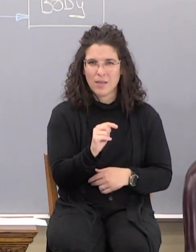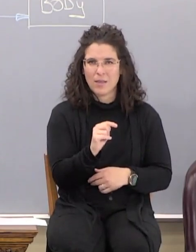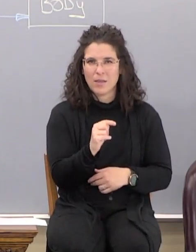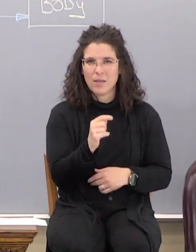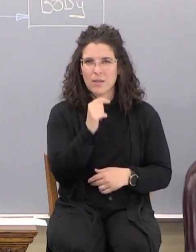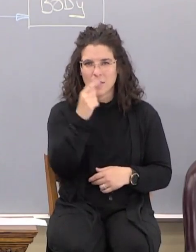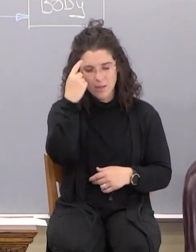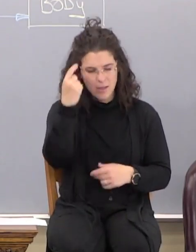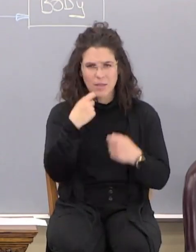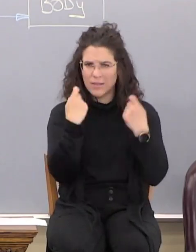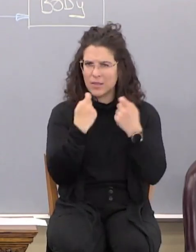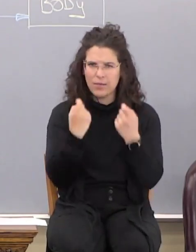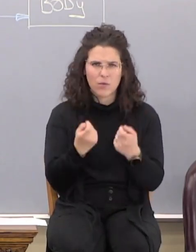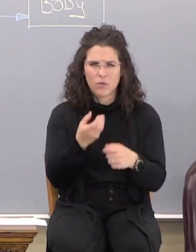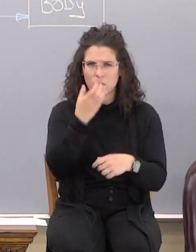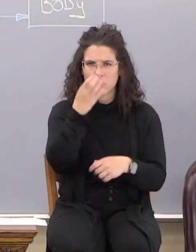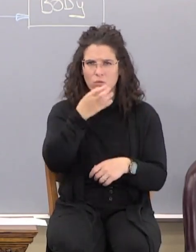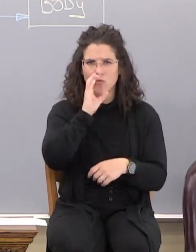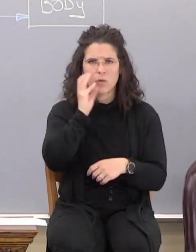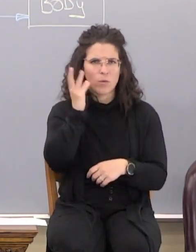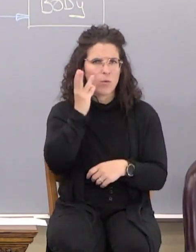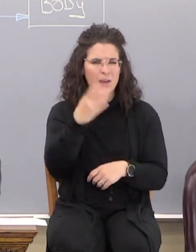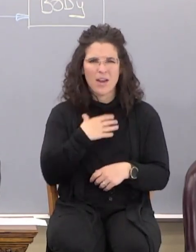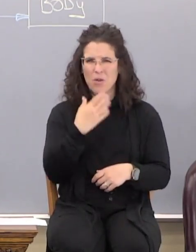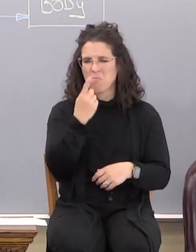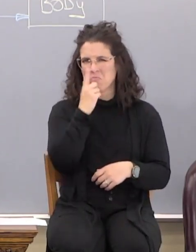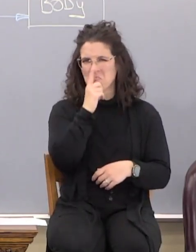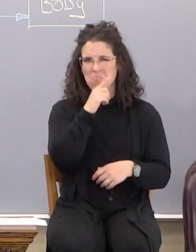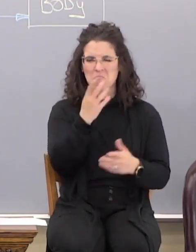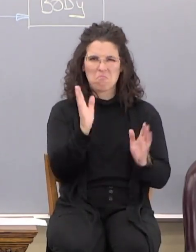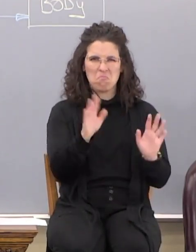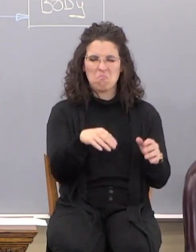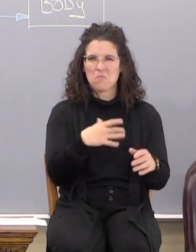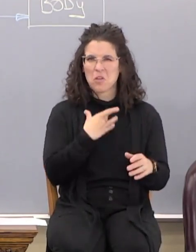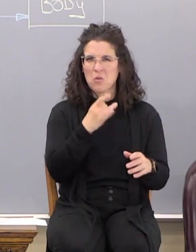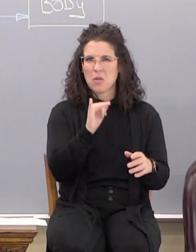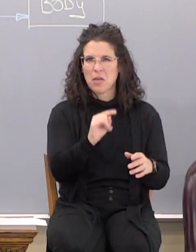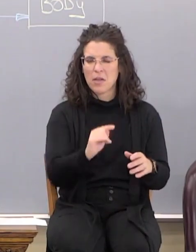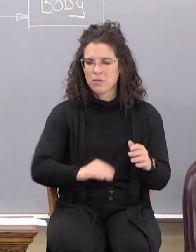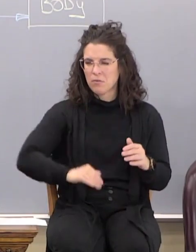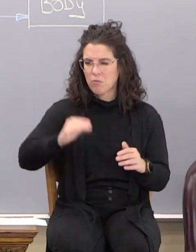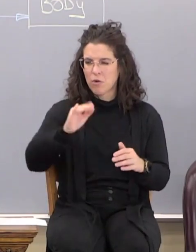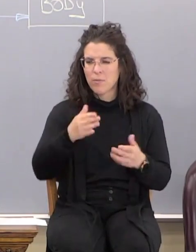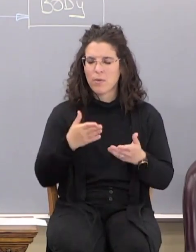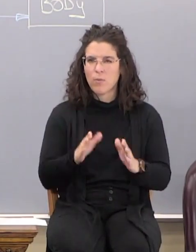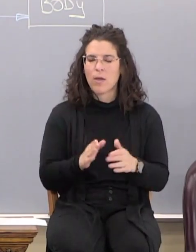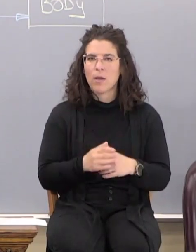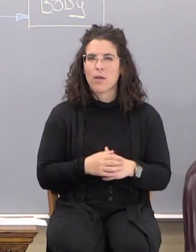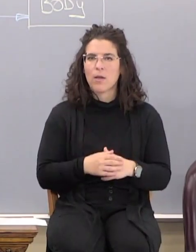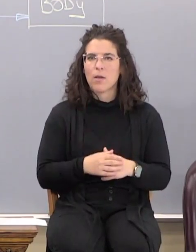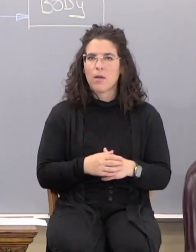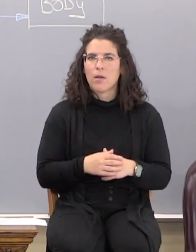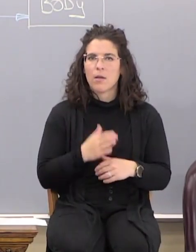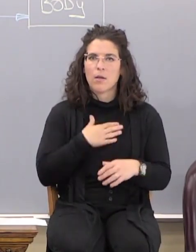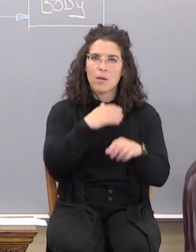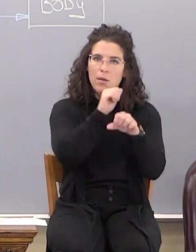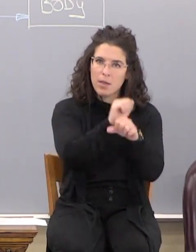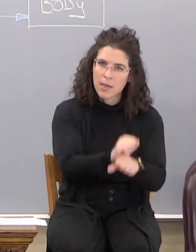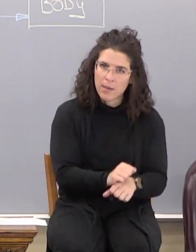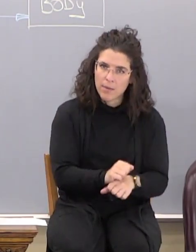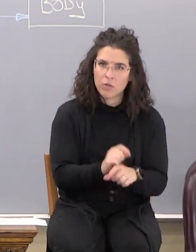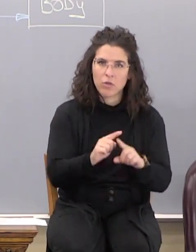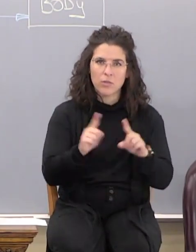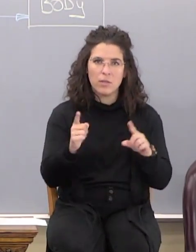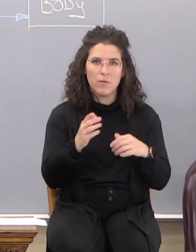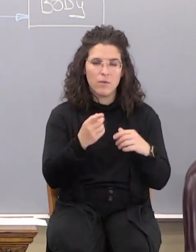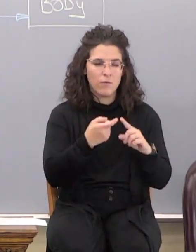not that I think it's sinful to drink it. I don't care for it. I was never brought up that way. So my habits are